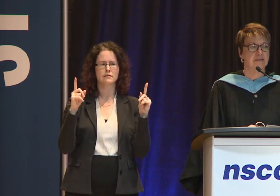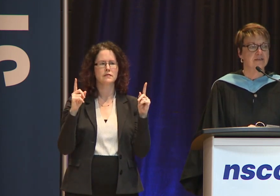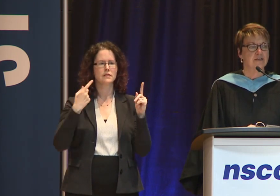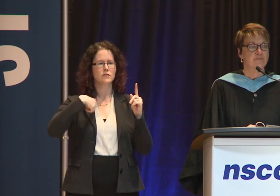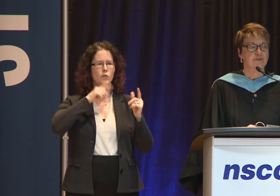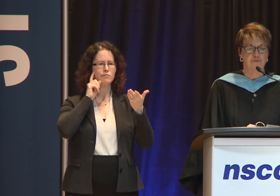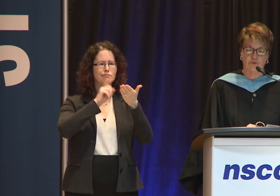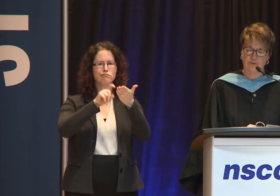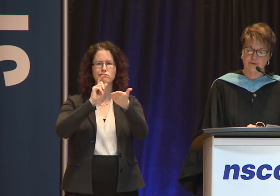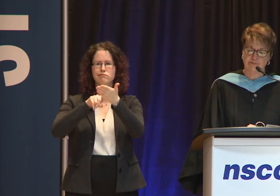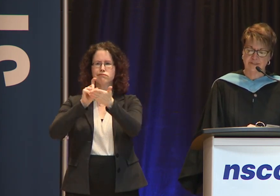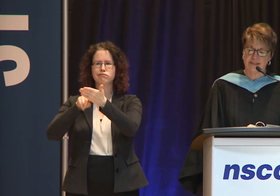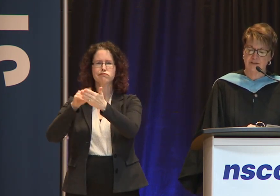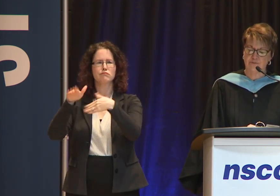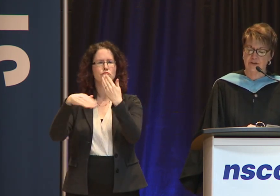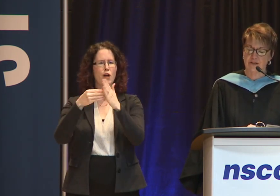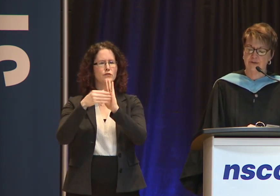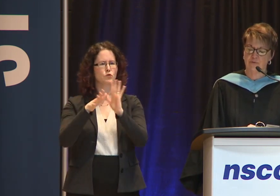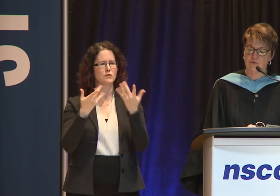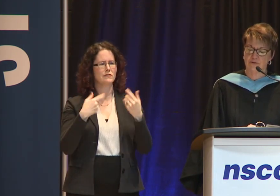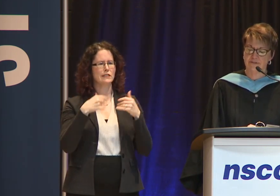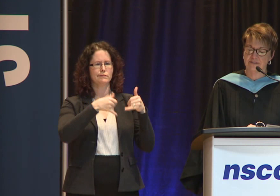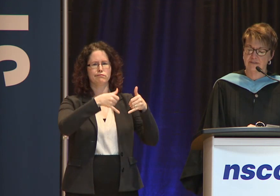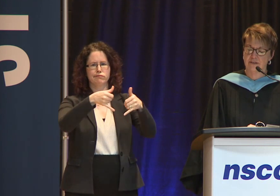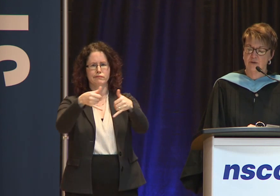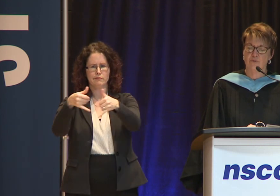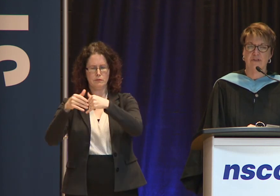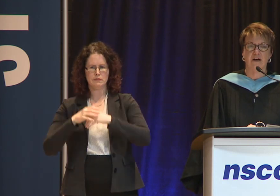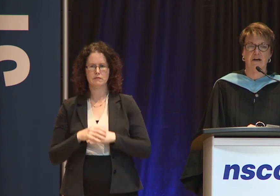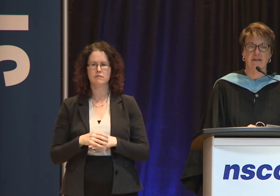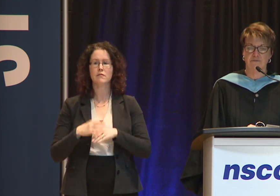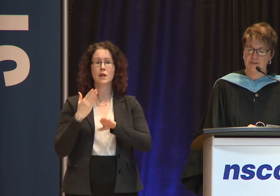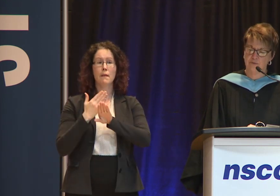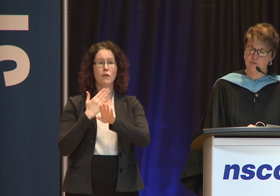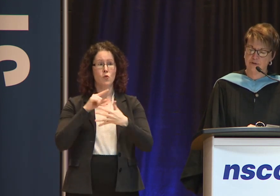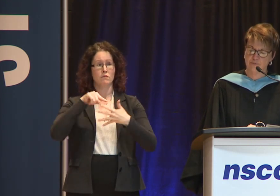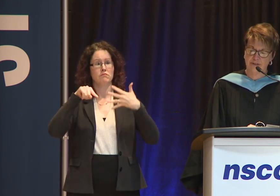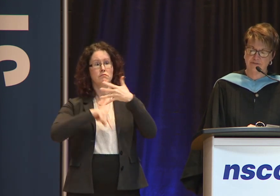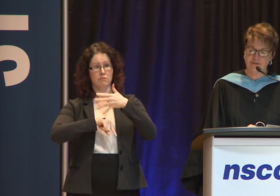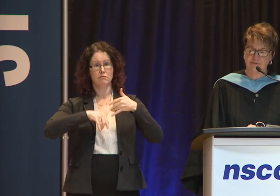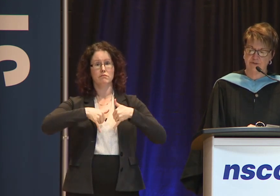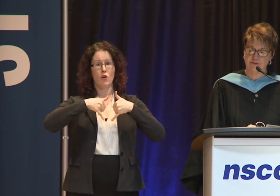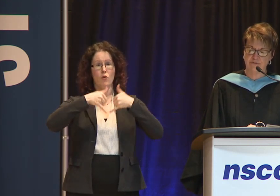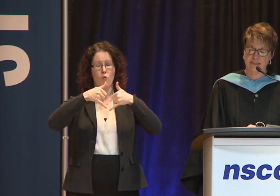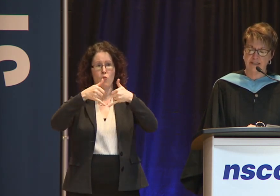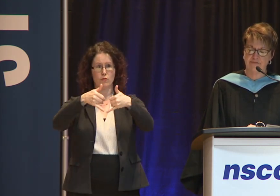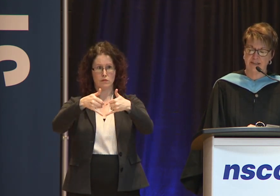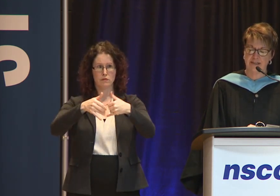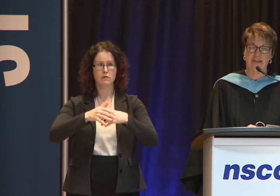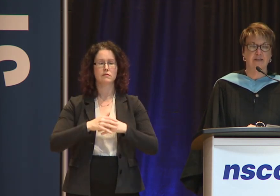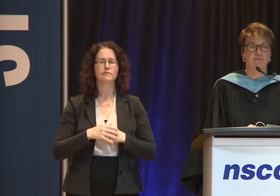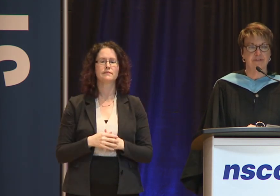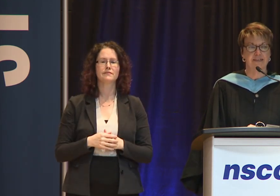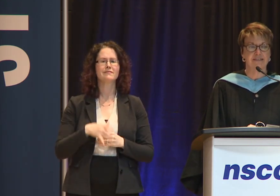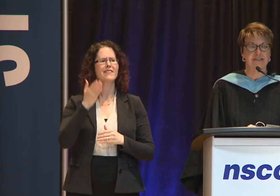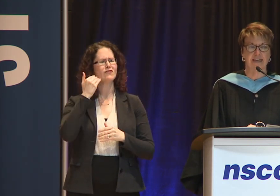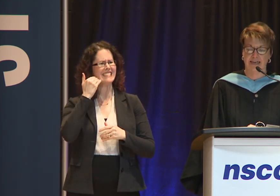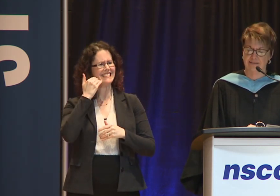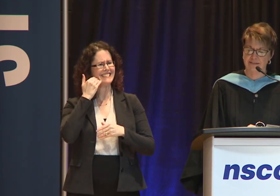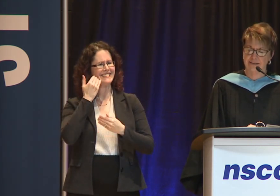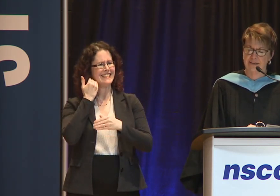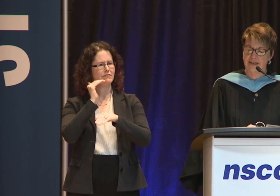partners. Before we present the following awards, would all of the award winners from Tuesday evening